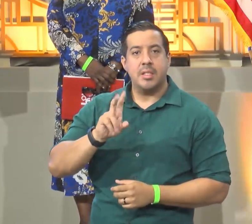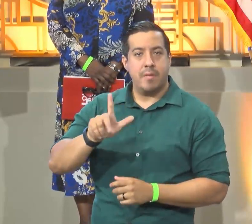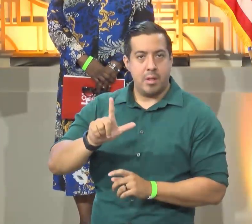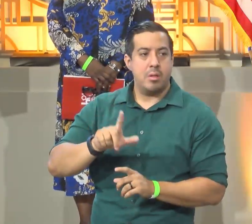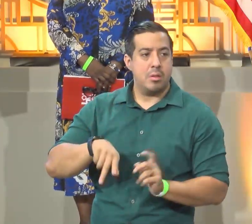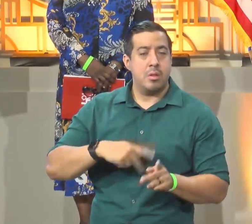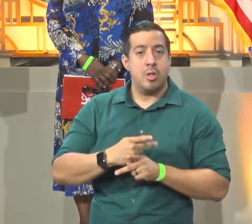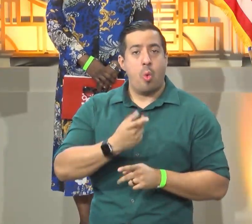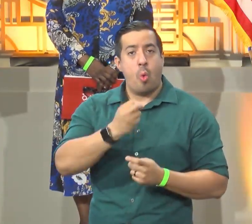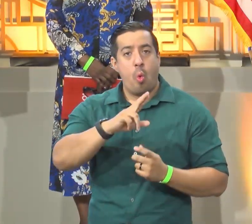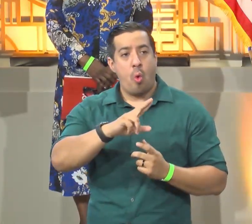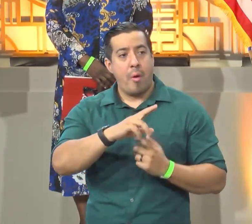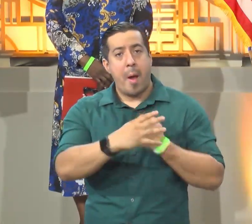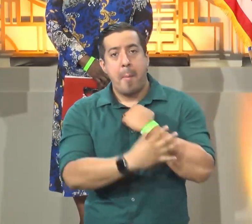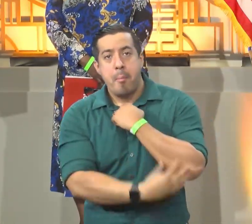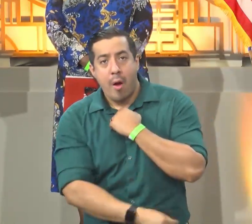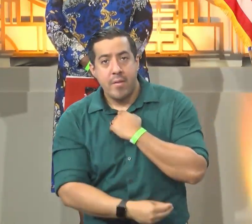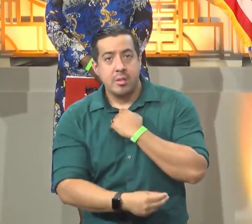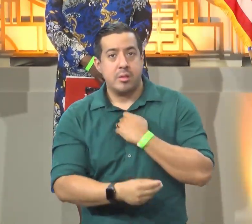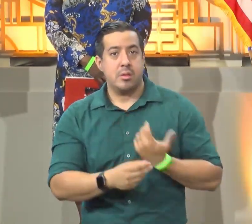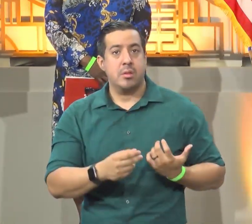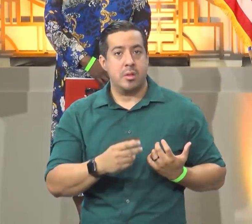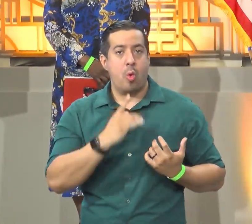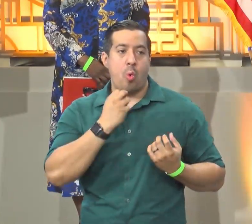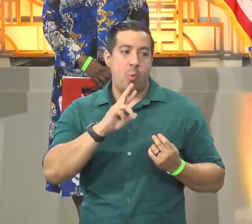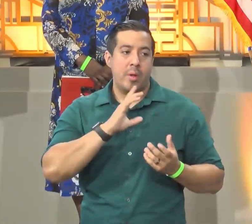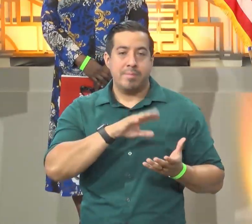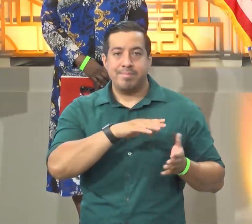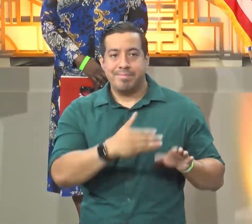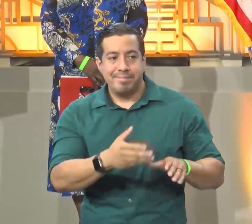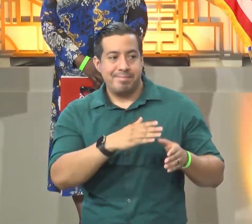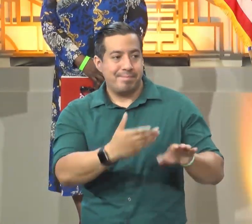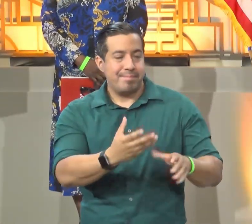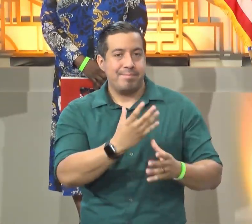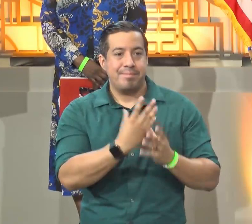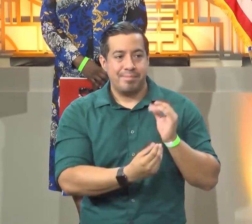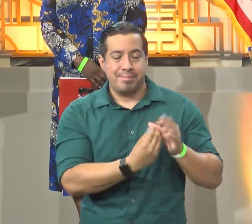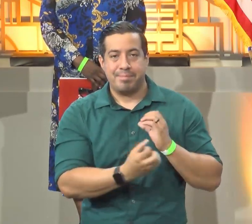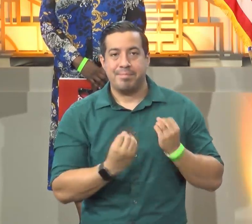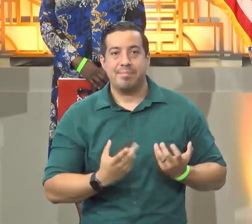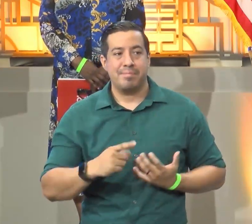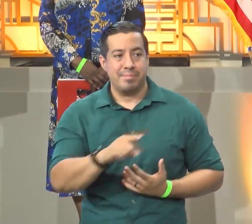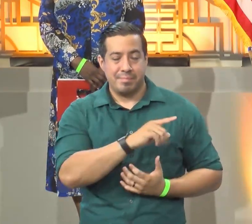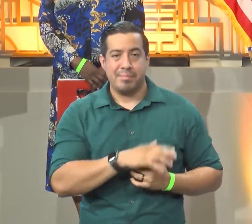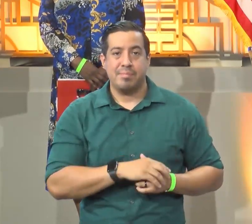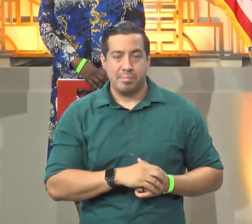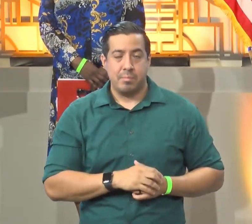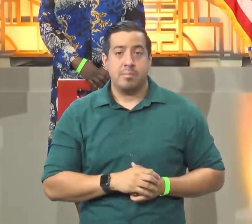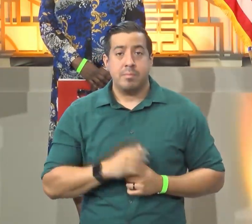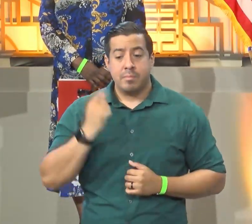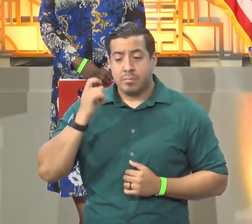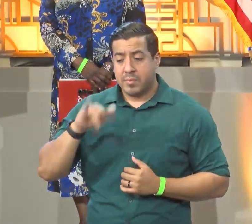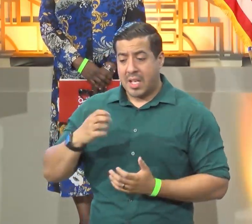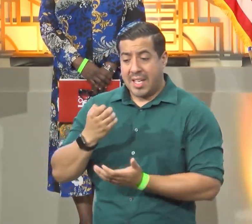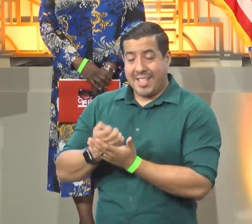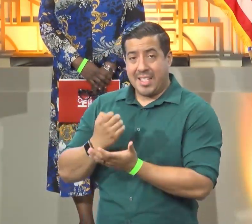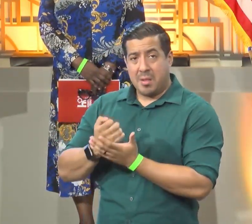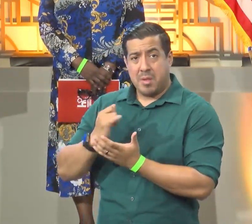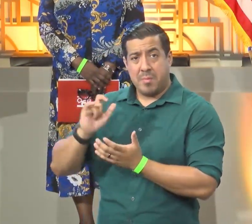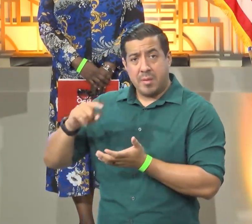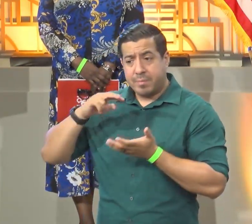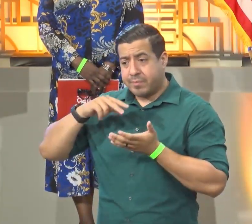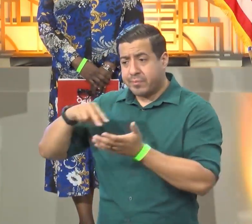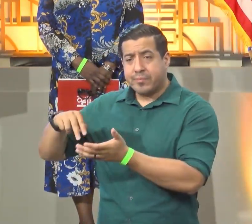generational poverty, and economic vitality. With respect to income, according to an analysis conducted